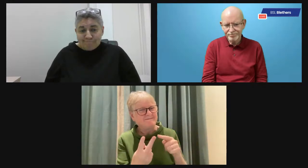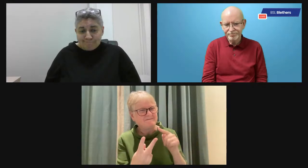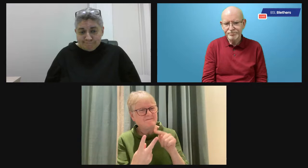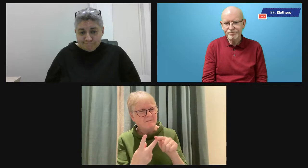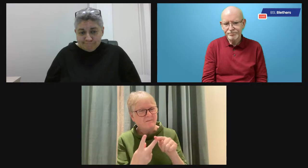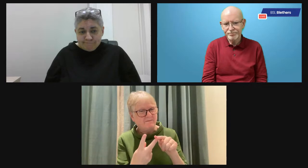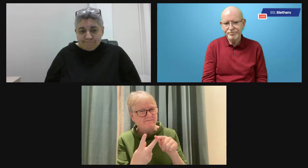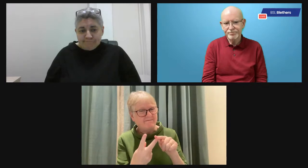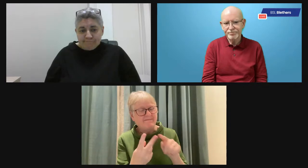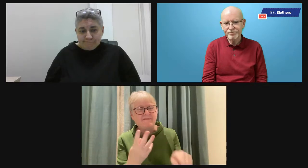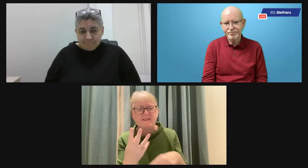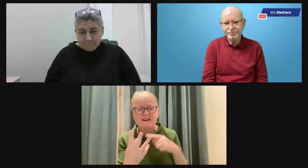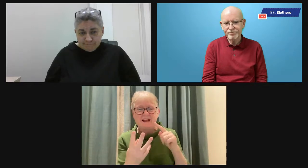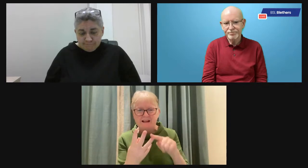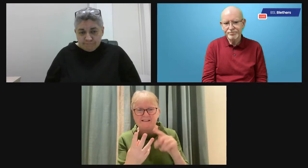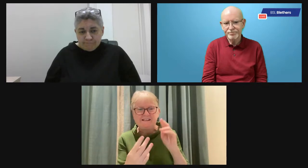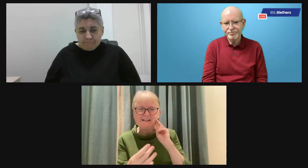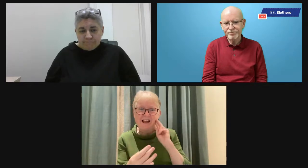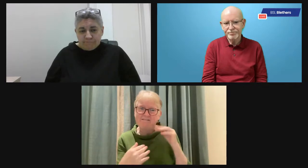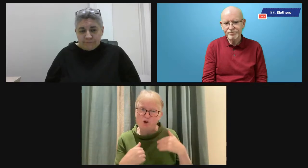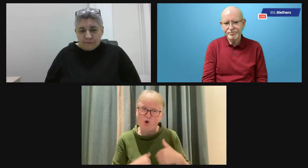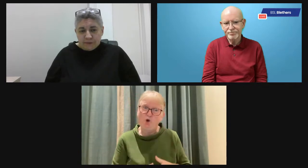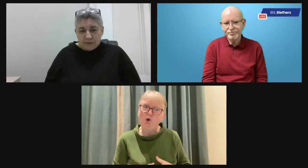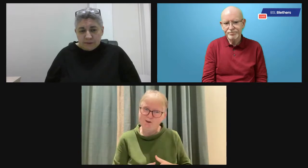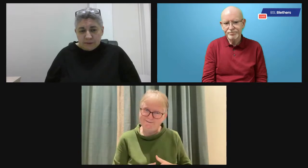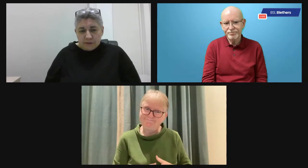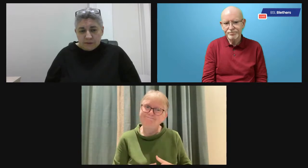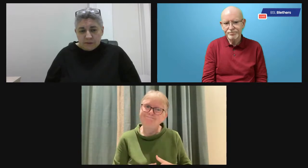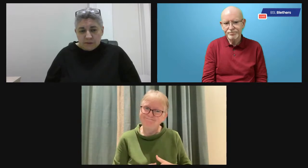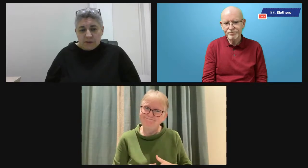In linguistic training, basically. And